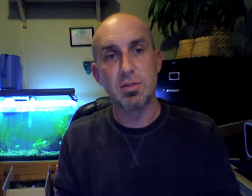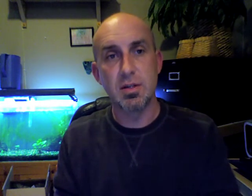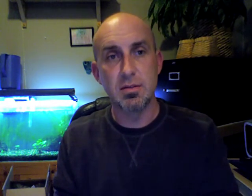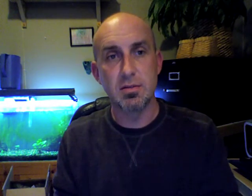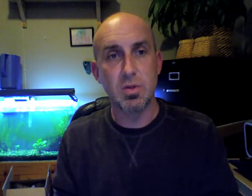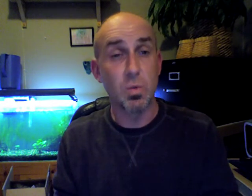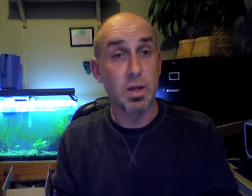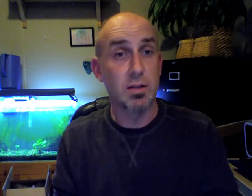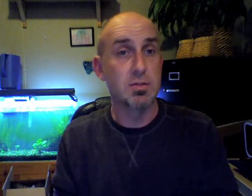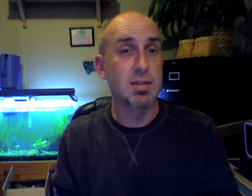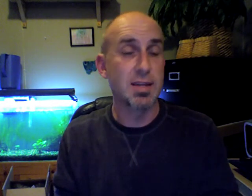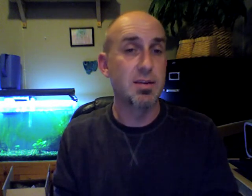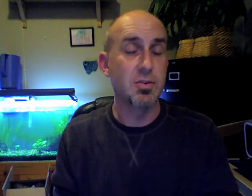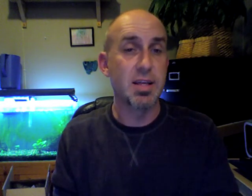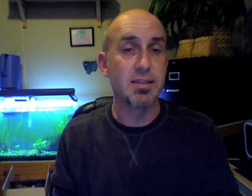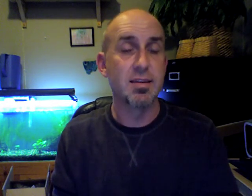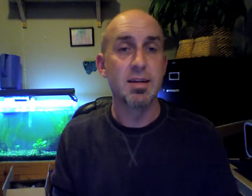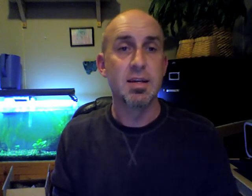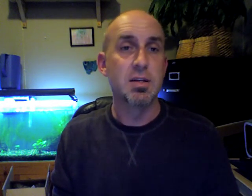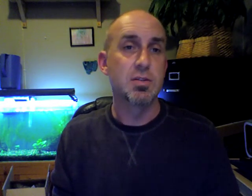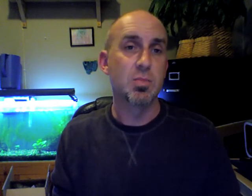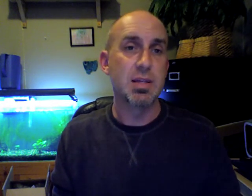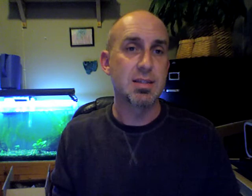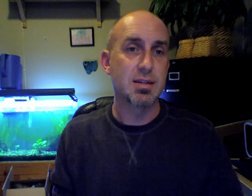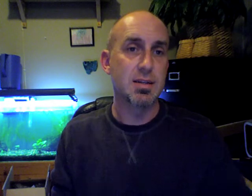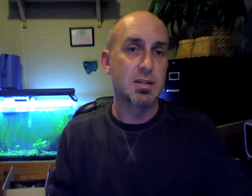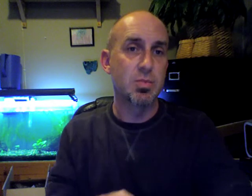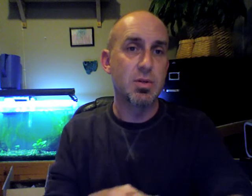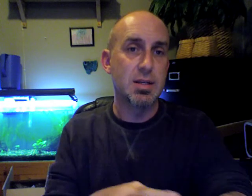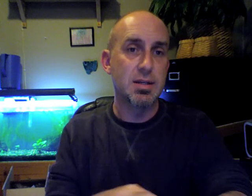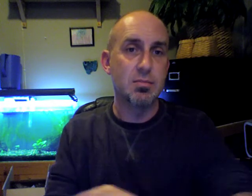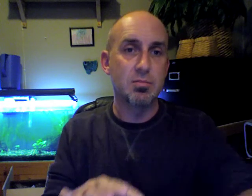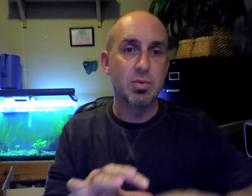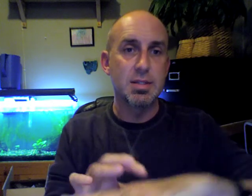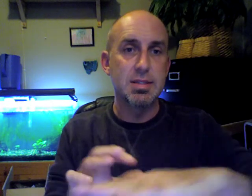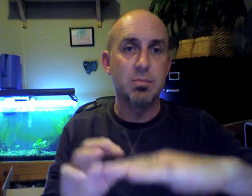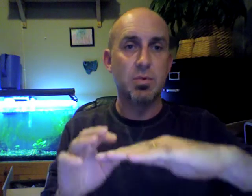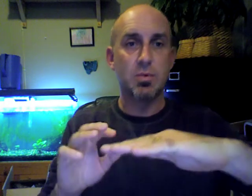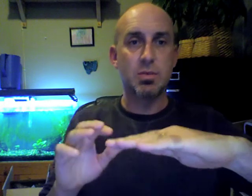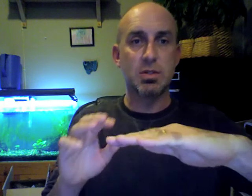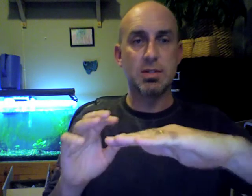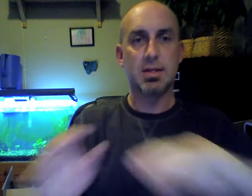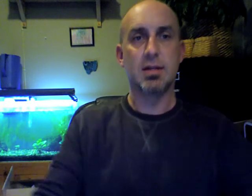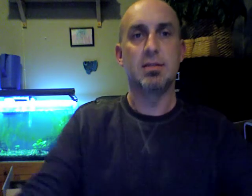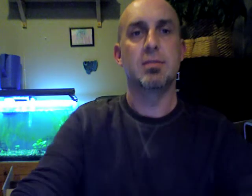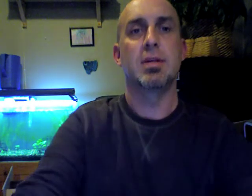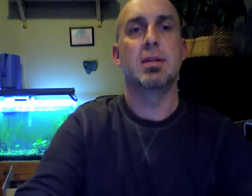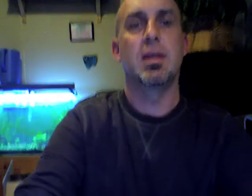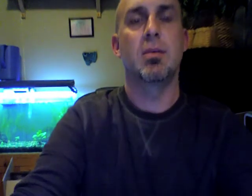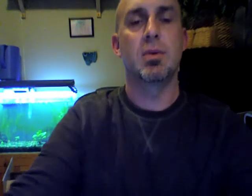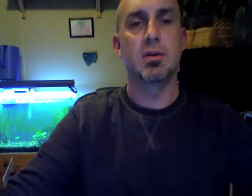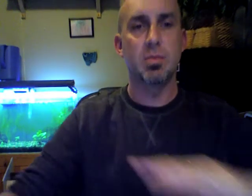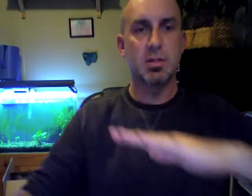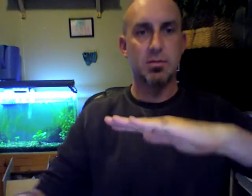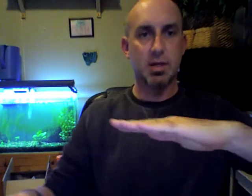a stone-colored skin underneath. So basically, it's pretty simple. We would just sign. Let's see if I can get the camera in a good place for my hands